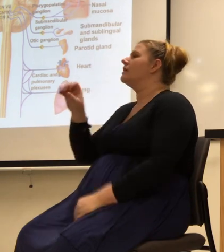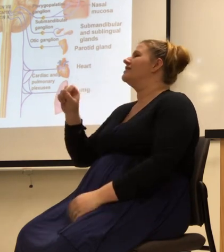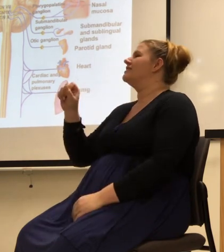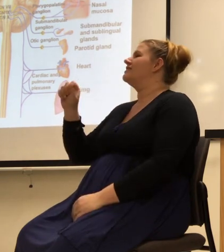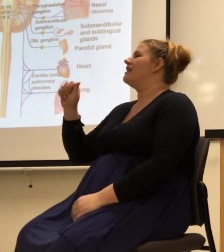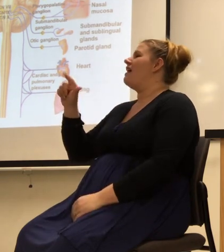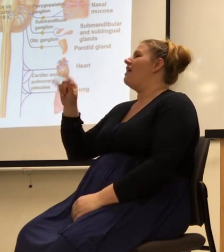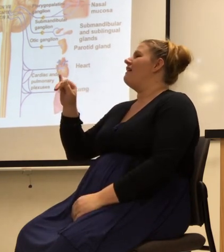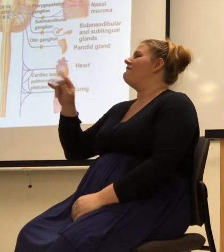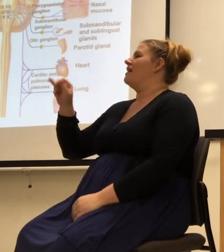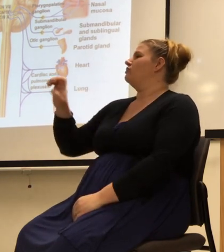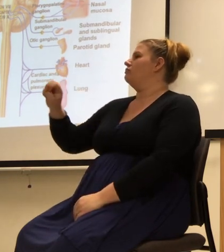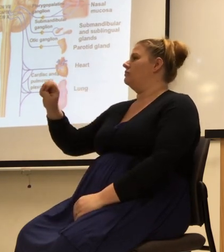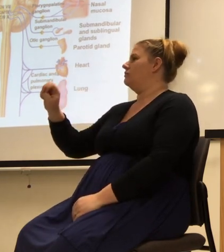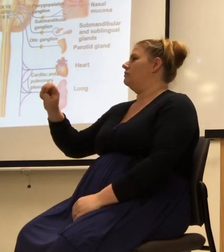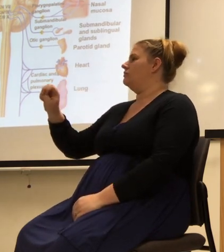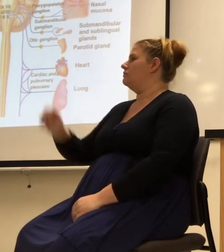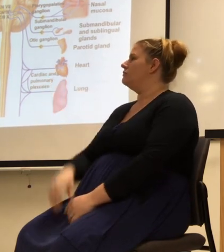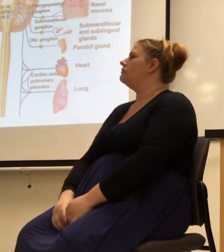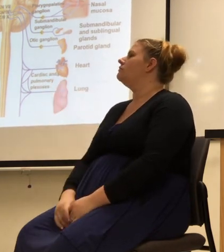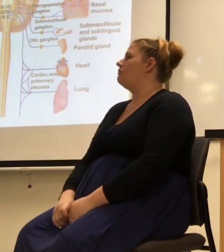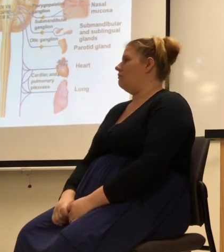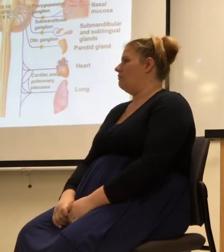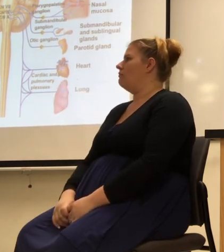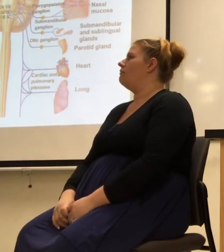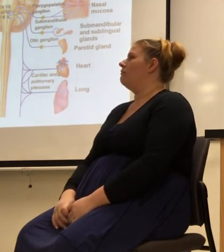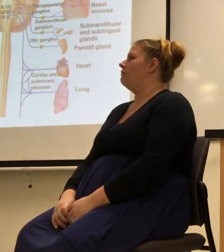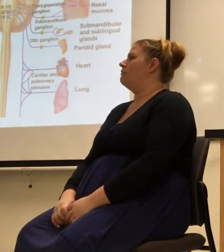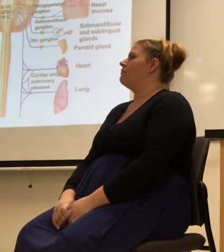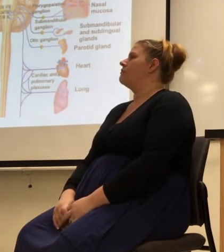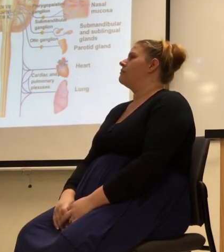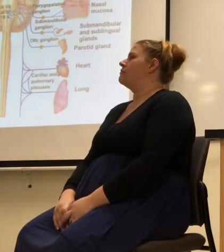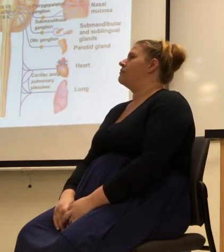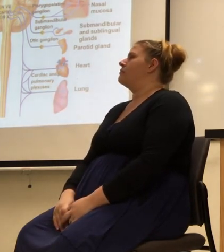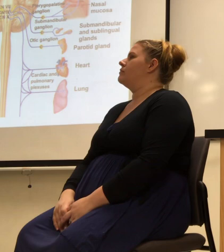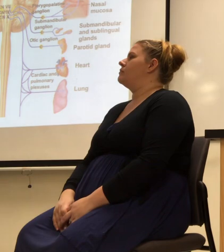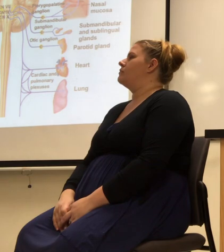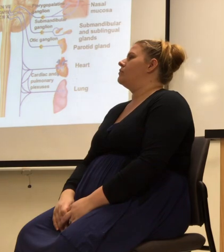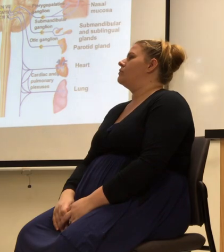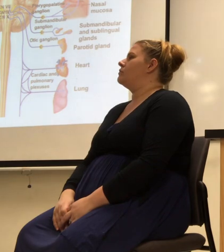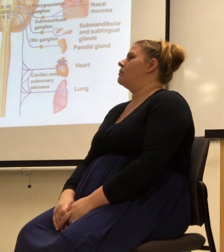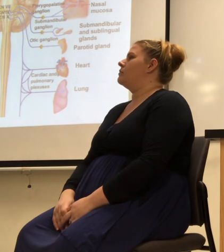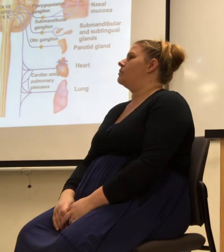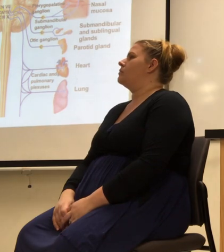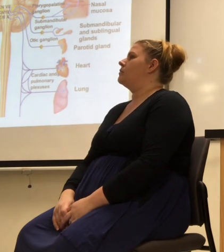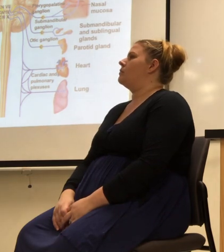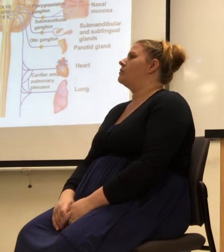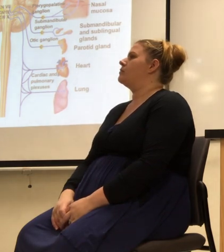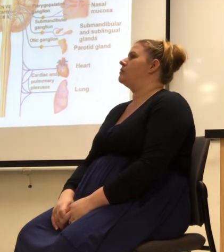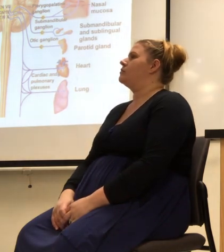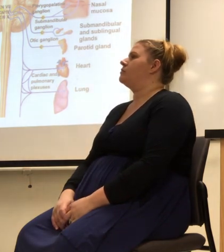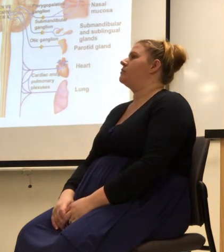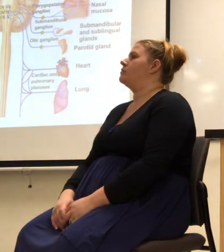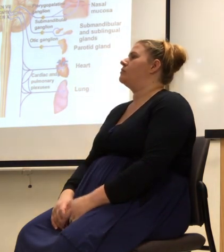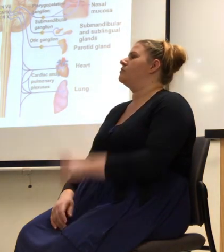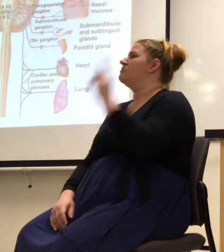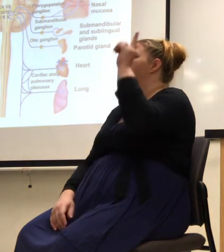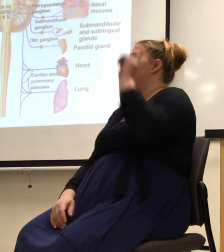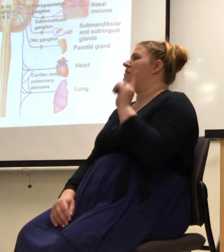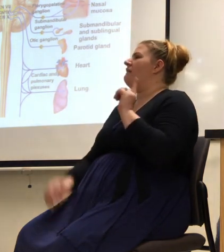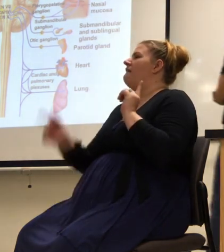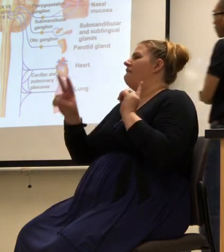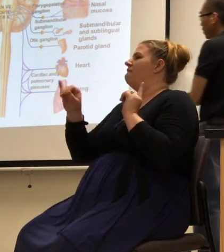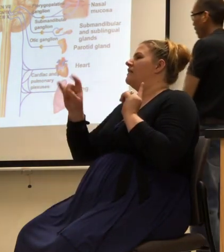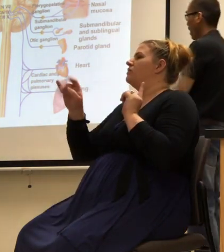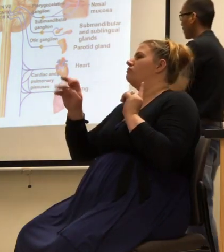Salivates. These are visceral motor functions. parotid gland